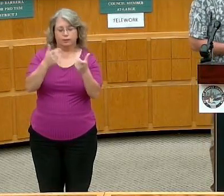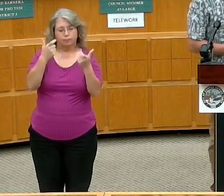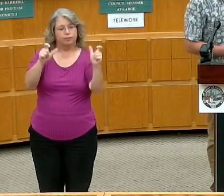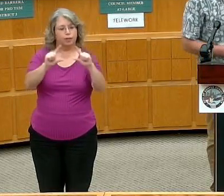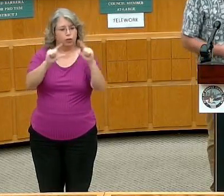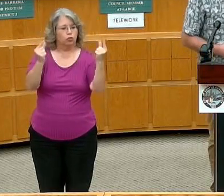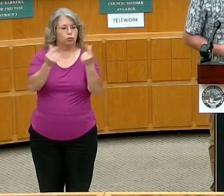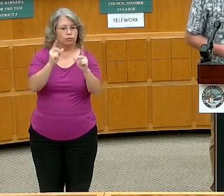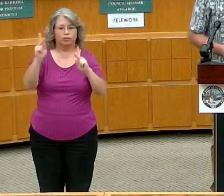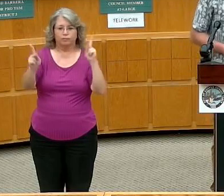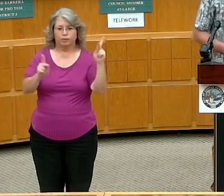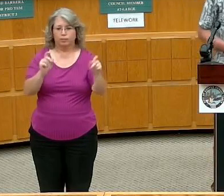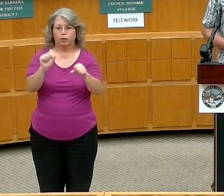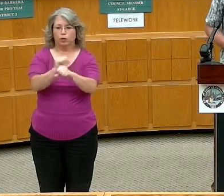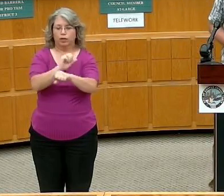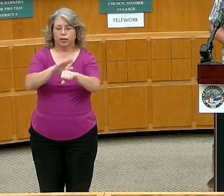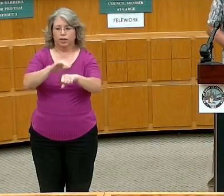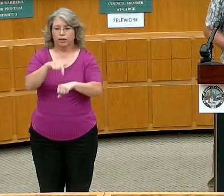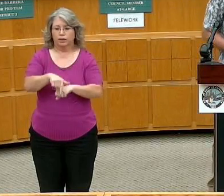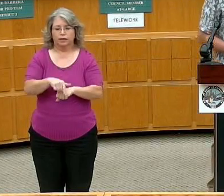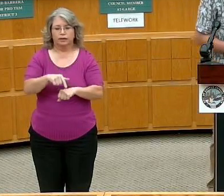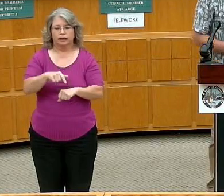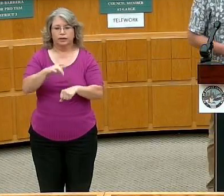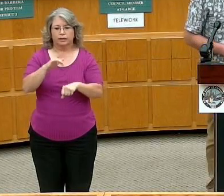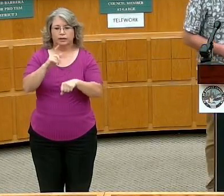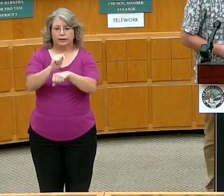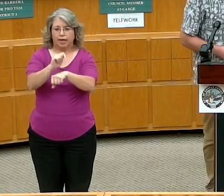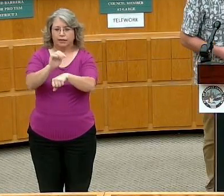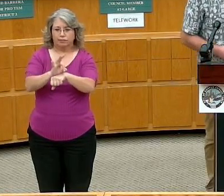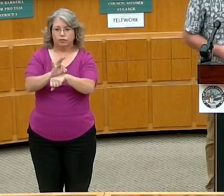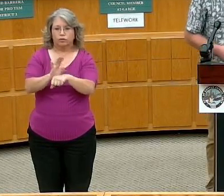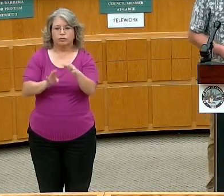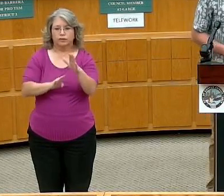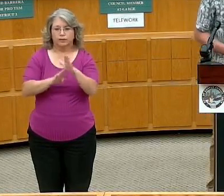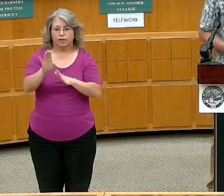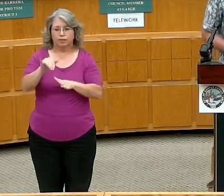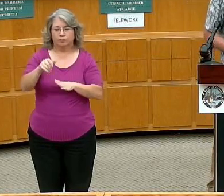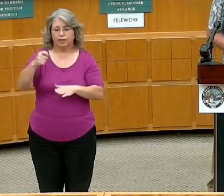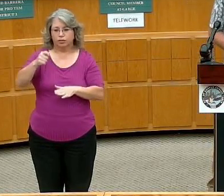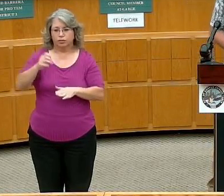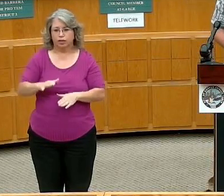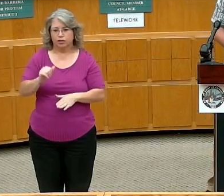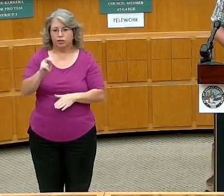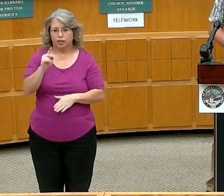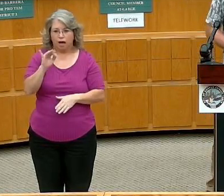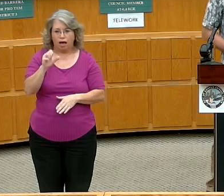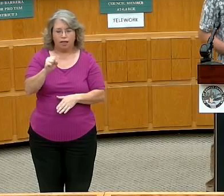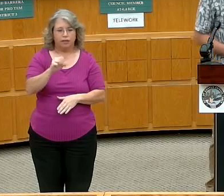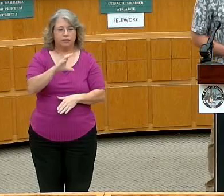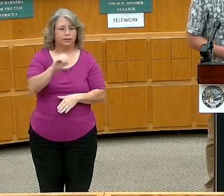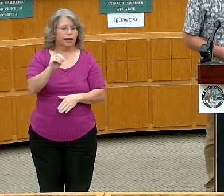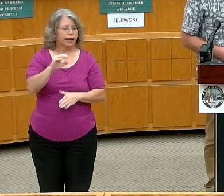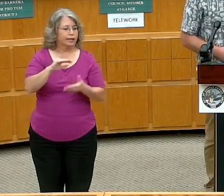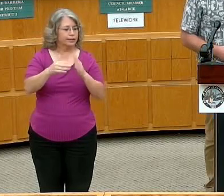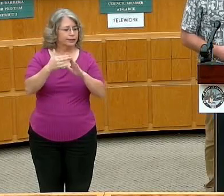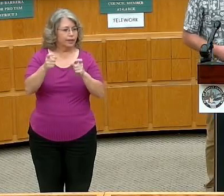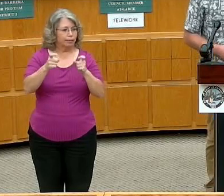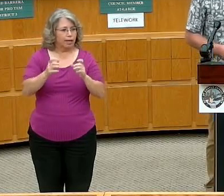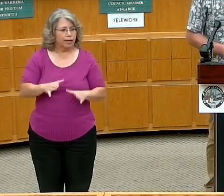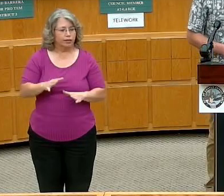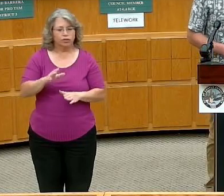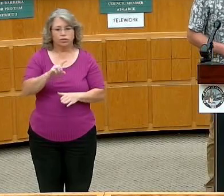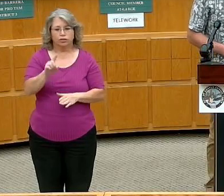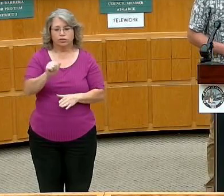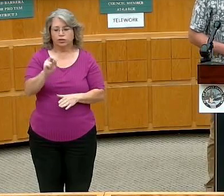on this. The task force was created by Judge Canale, city leadership, including city manager Zanoni, The